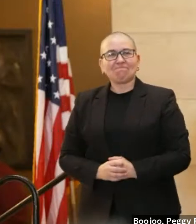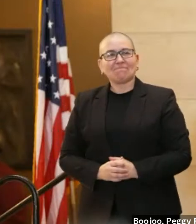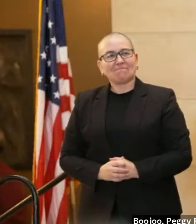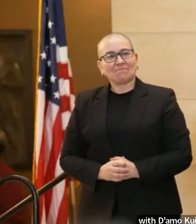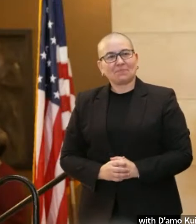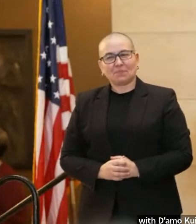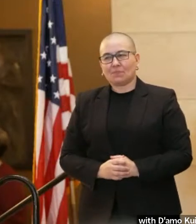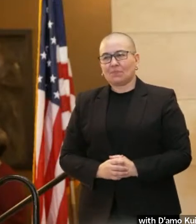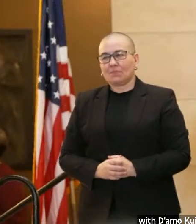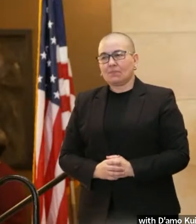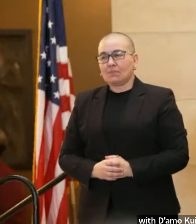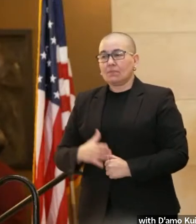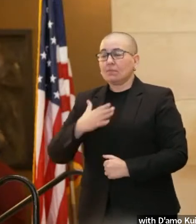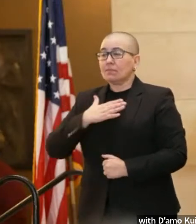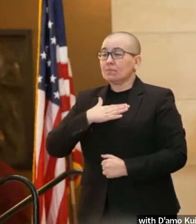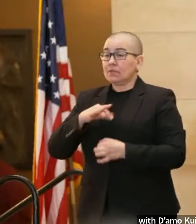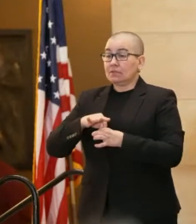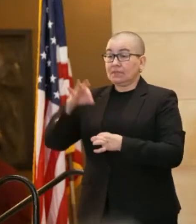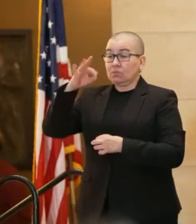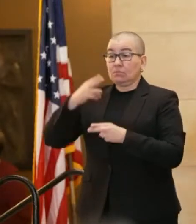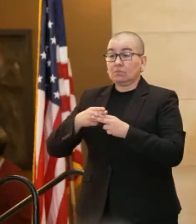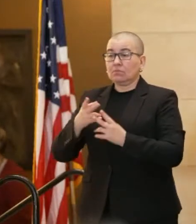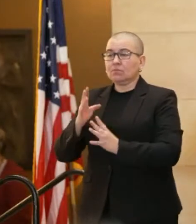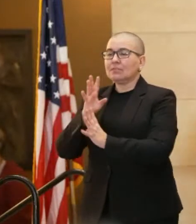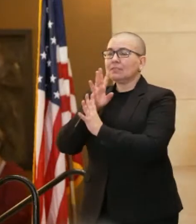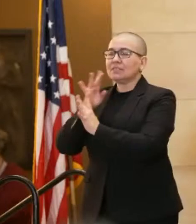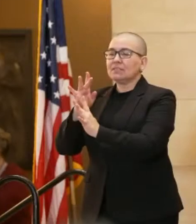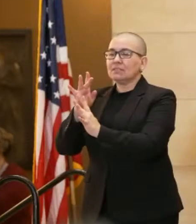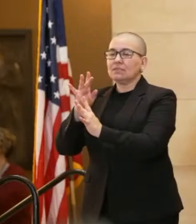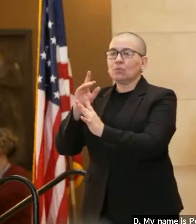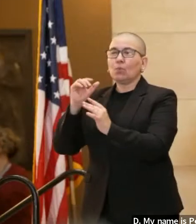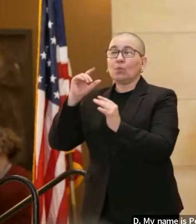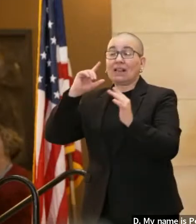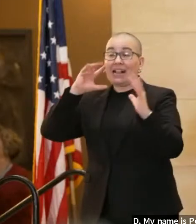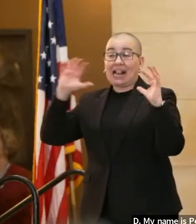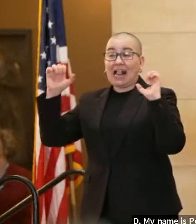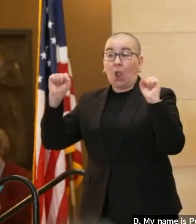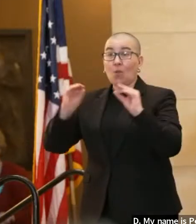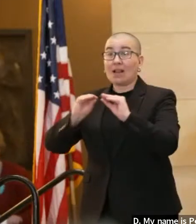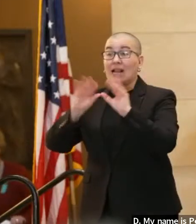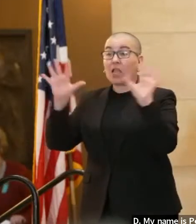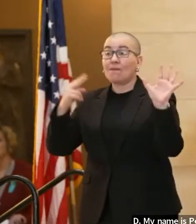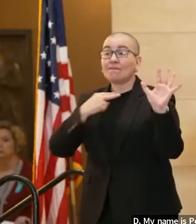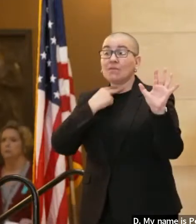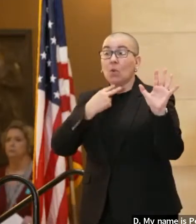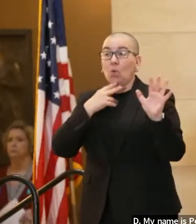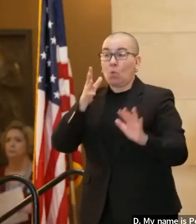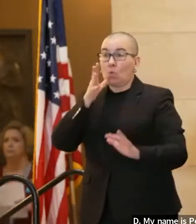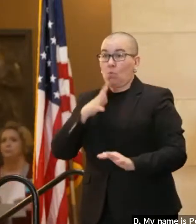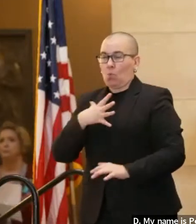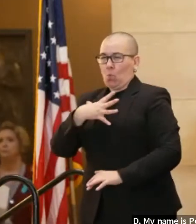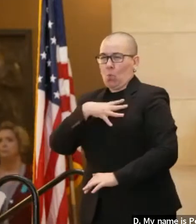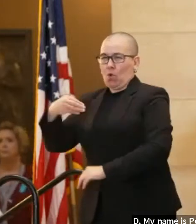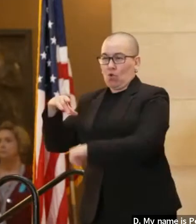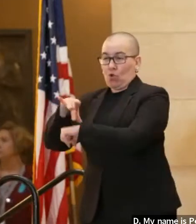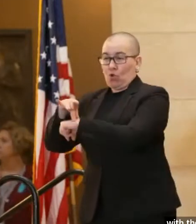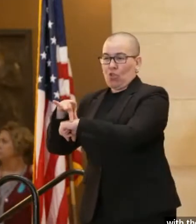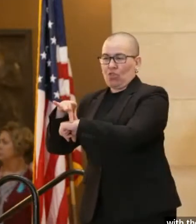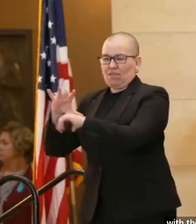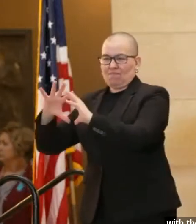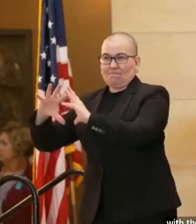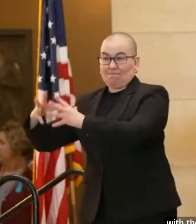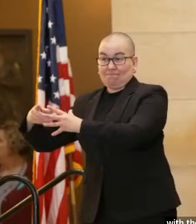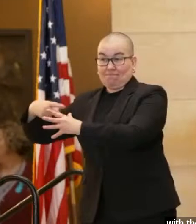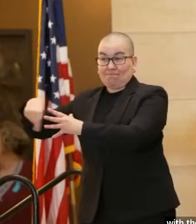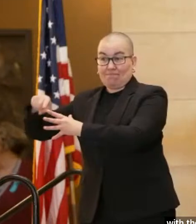Flanagan. My spirit name is Speaks with a Loud and Clear Voice Woman. I'm a member of the White Earth Band of Ojibwe, and my family is the Wolf Clan, and